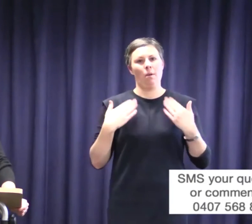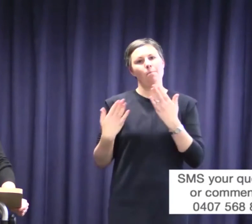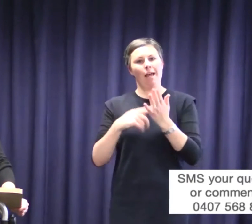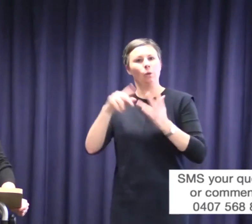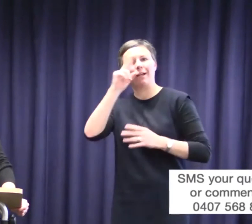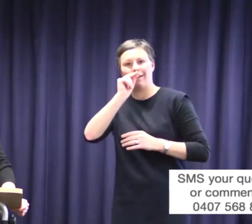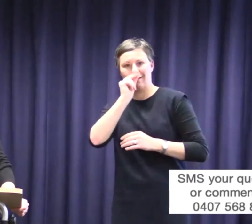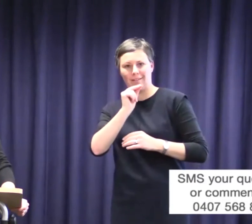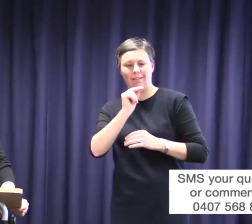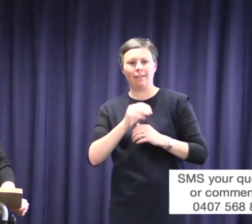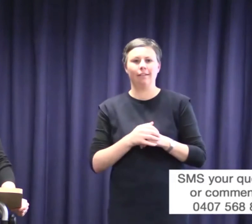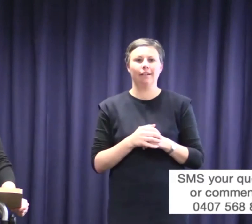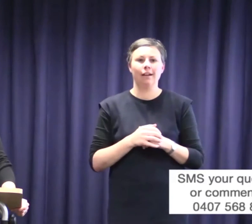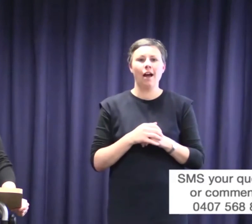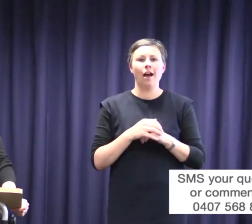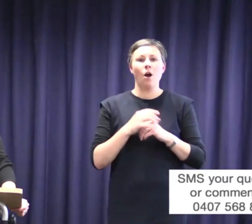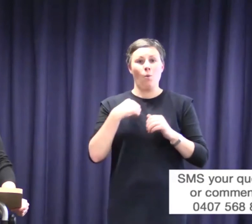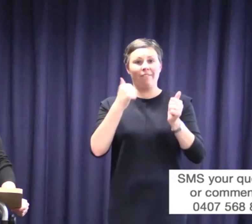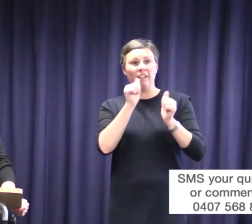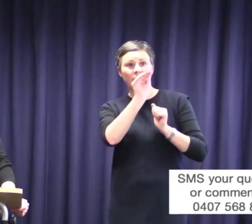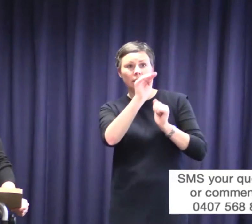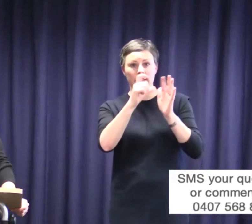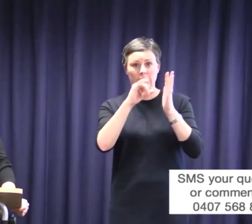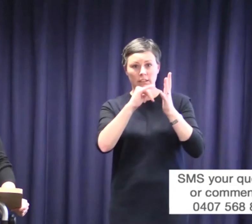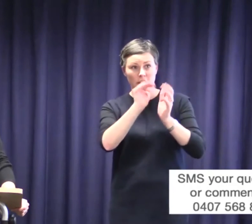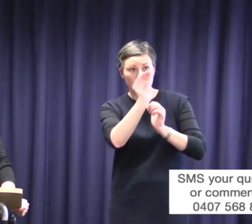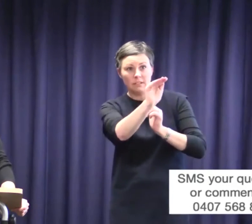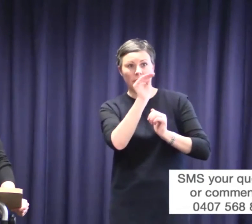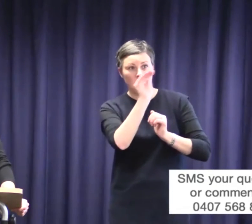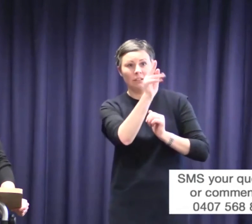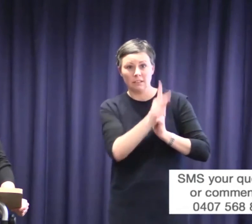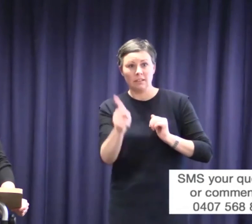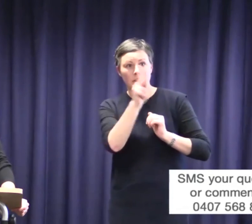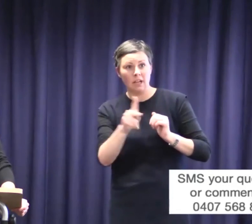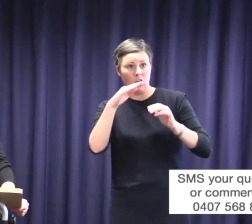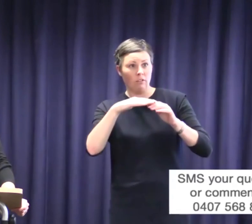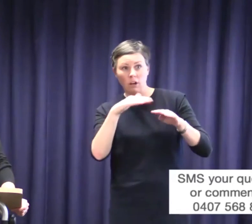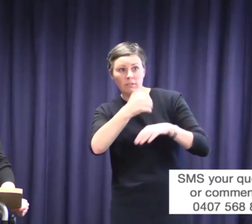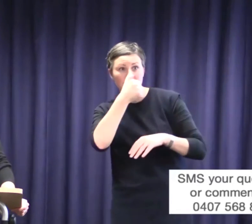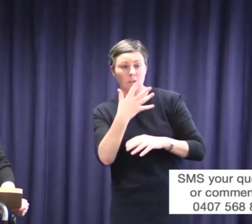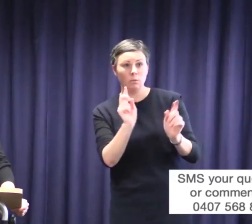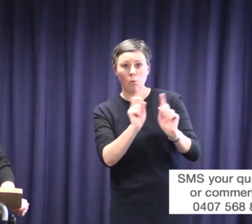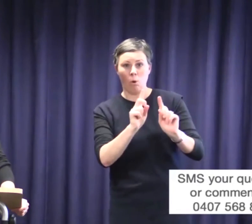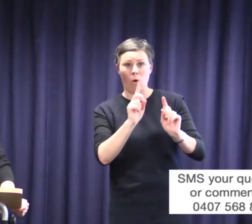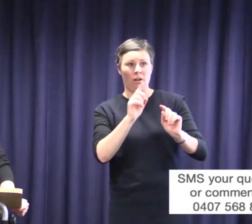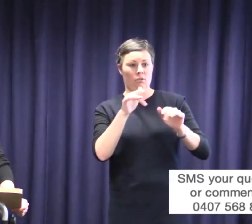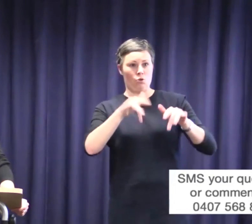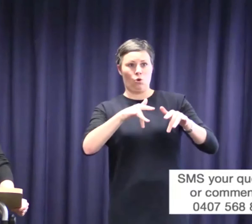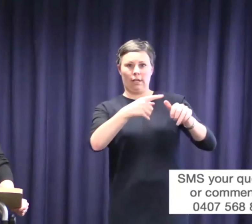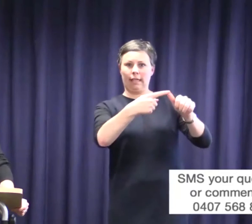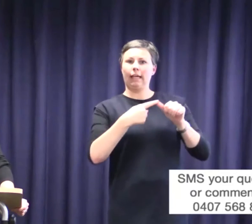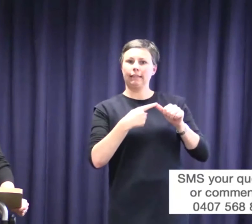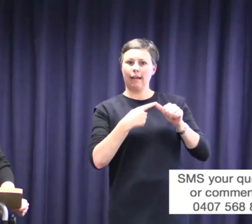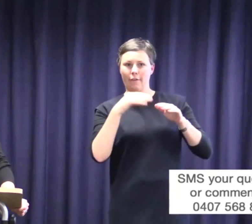the question about over 65s to DSS repeatedly. They have not given us any clear answer about